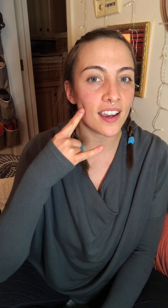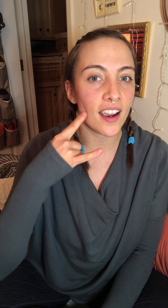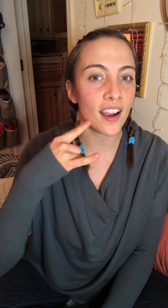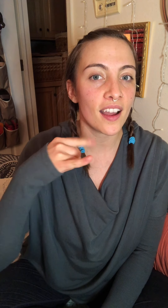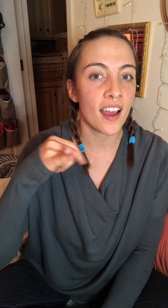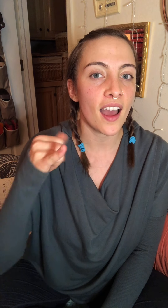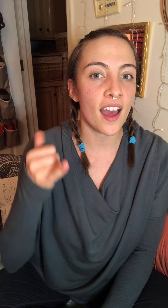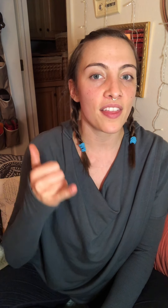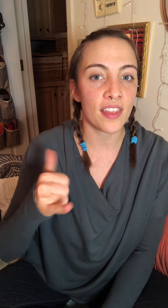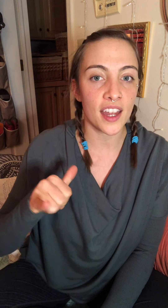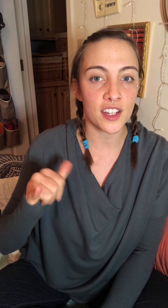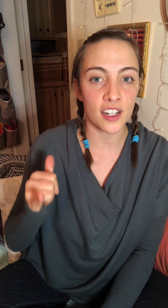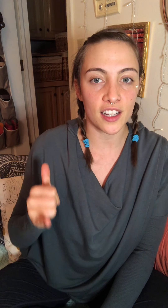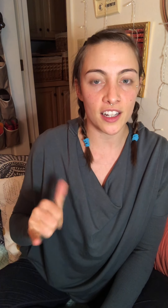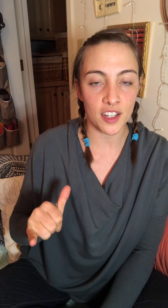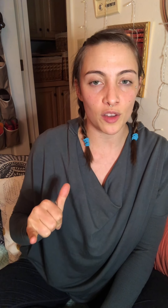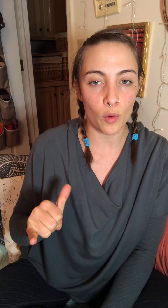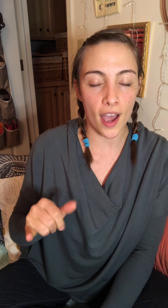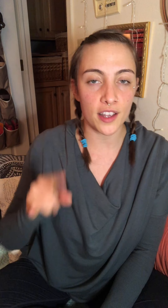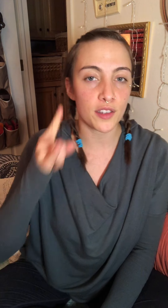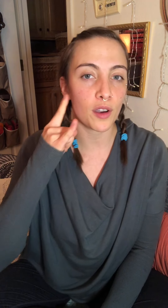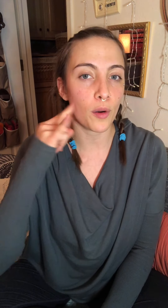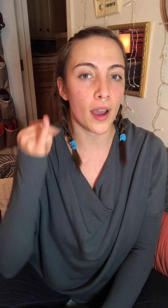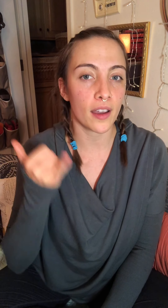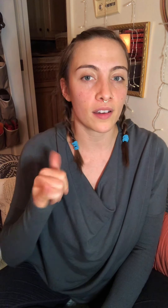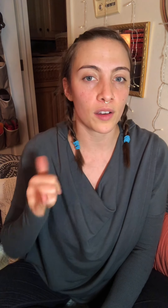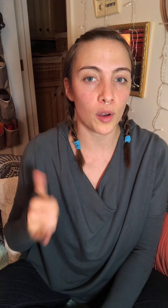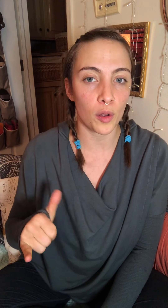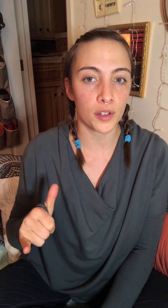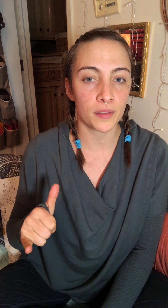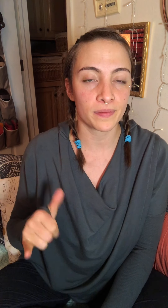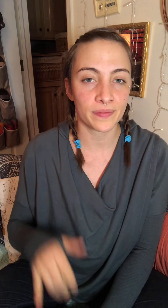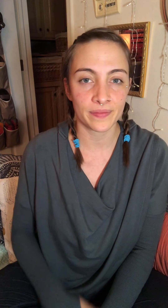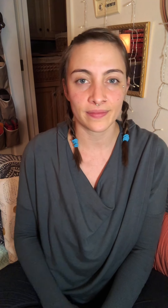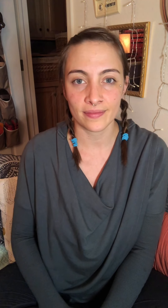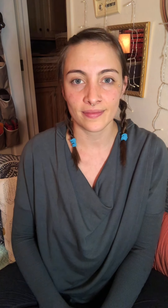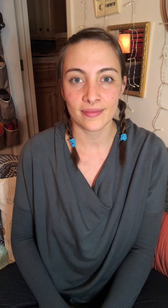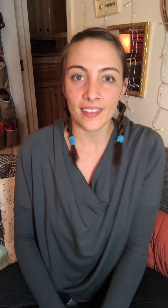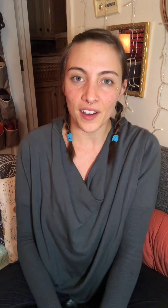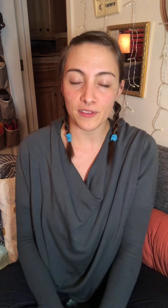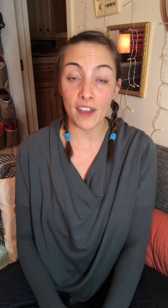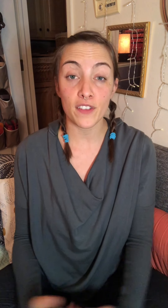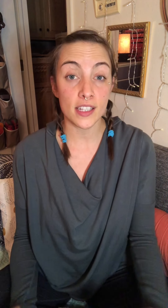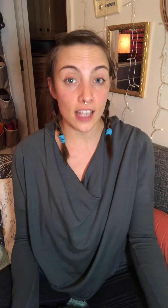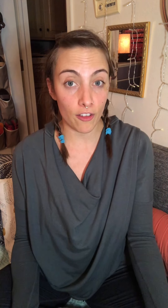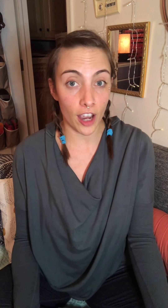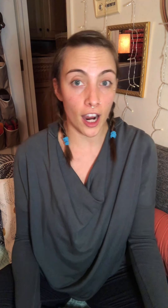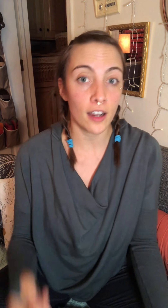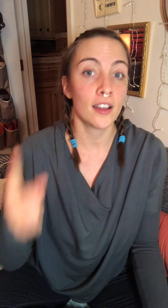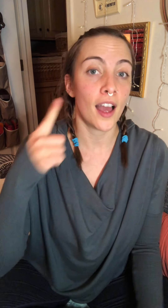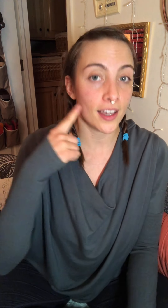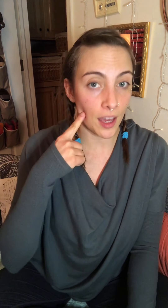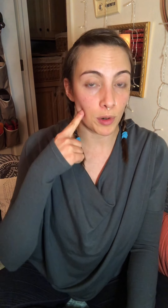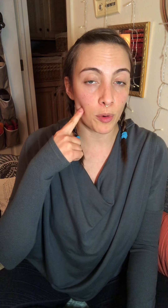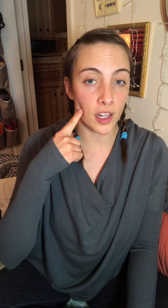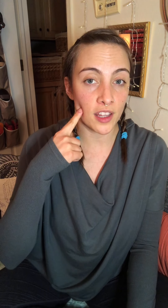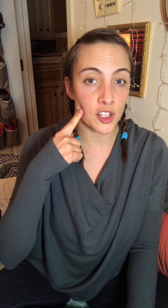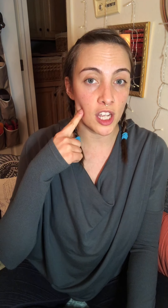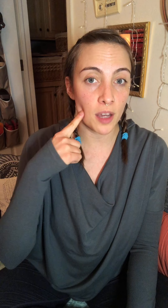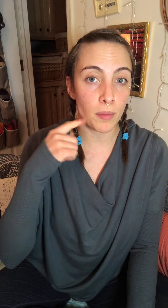here, and then turn it into the Y as you go away. Gold. All right, for silver, again, we're pointing to the cheek, but we're